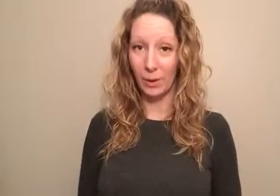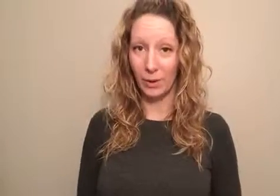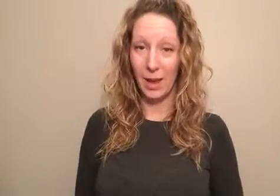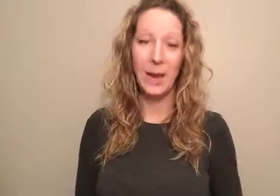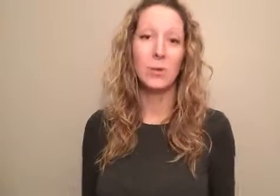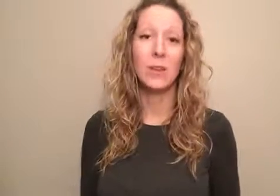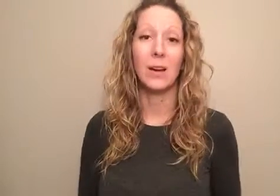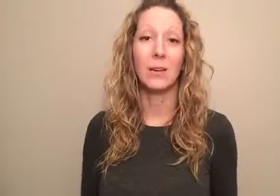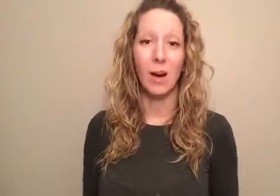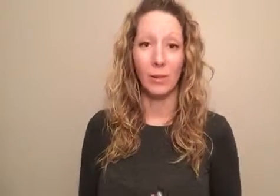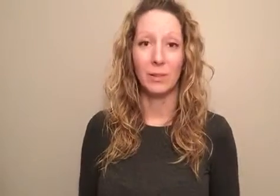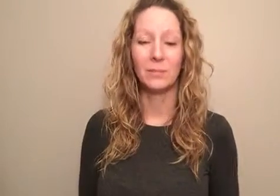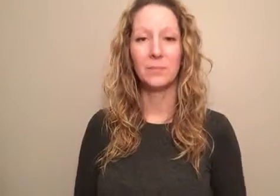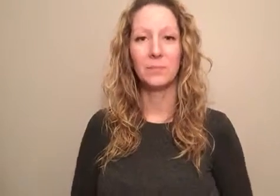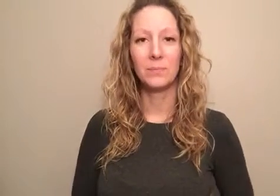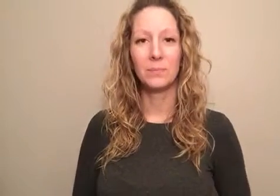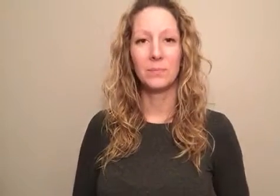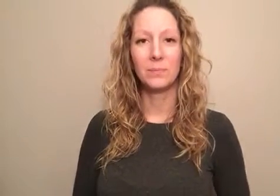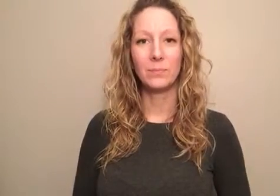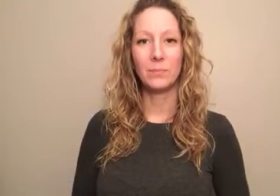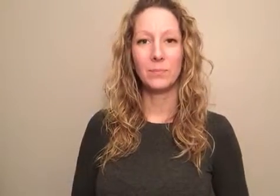color? How do you sign color?